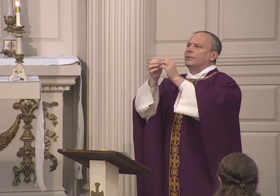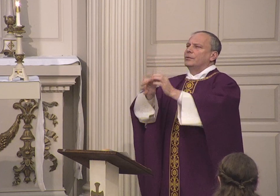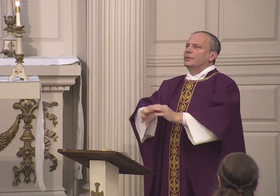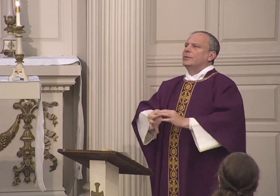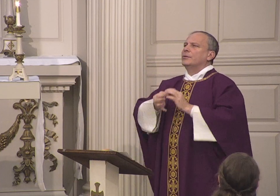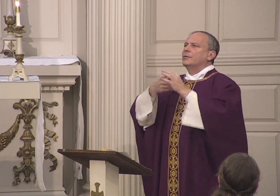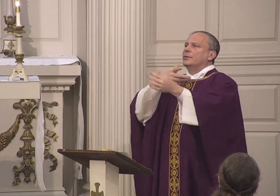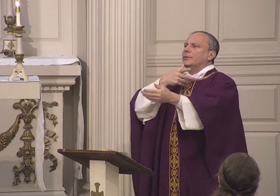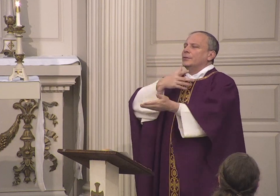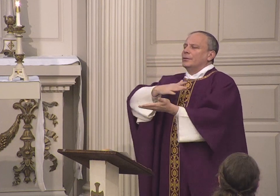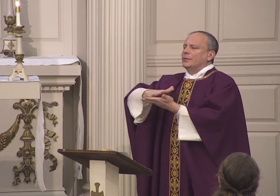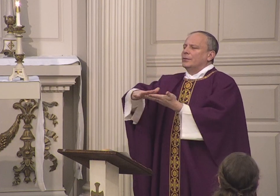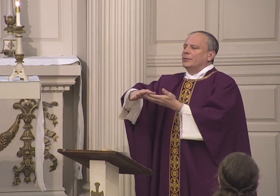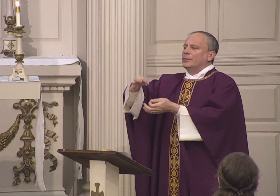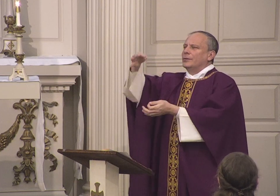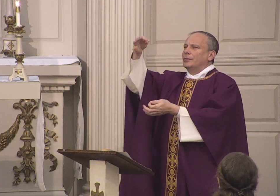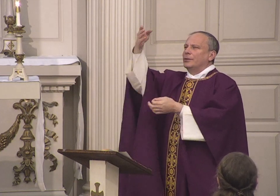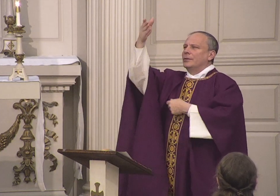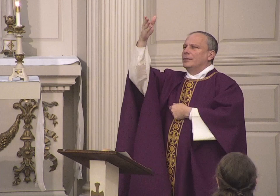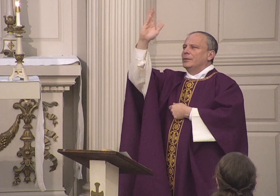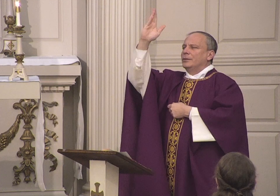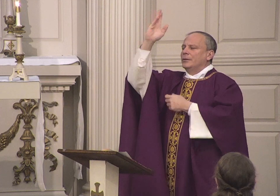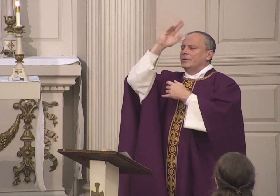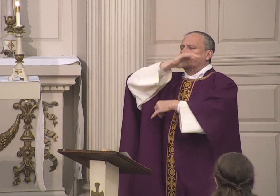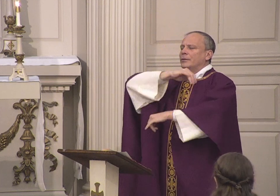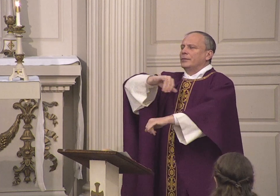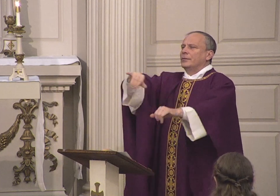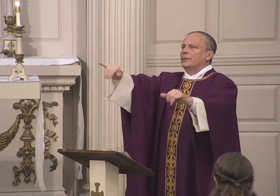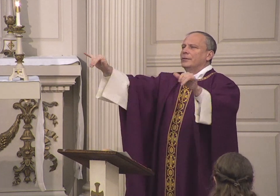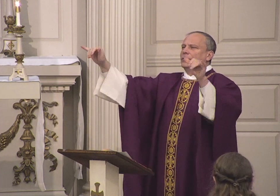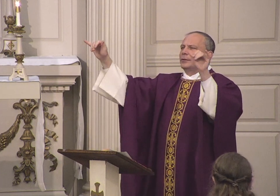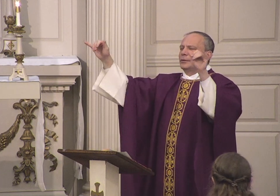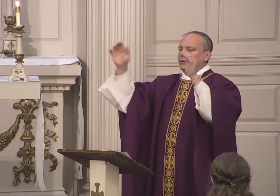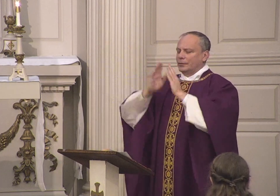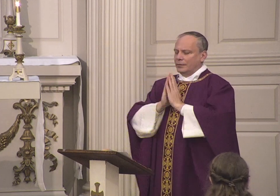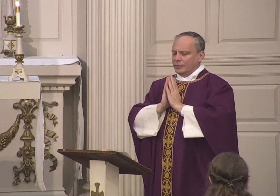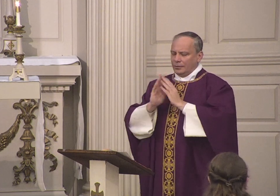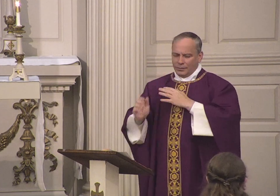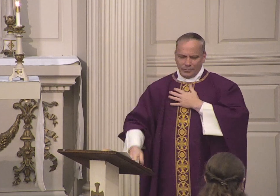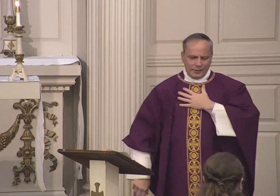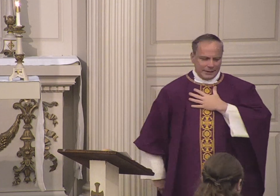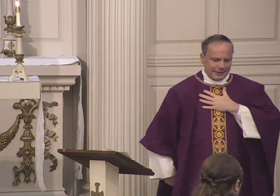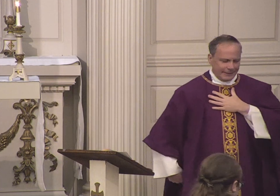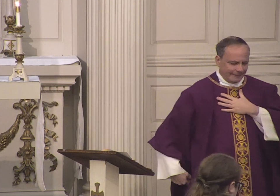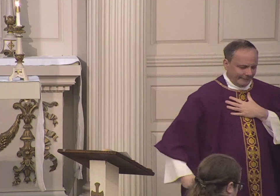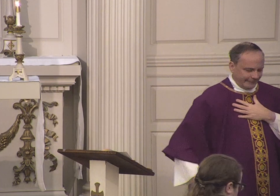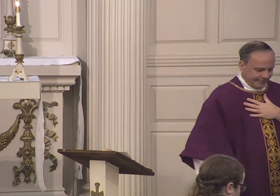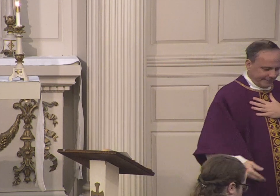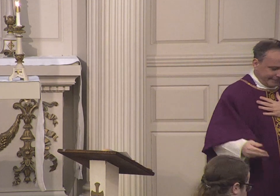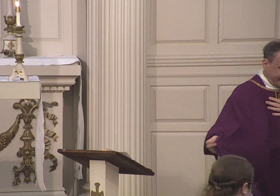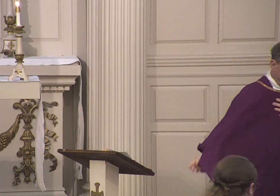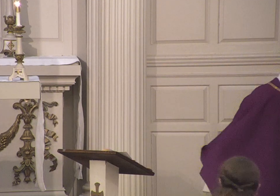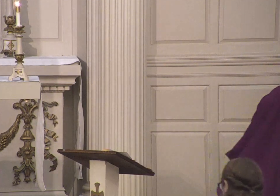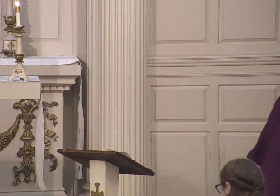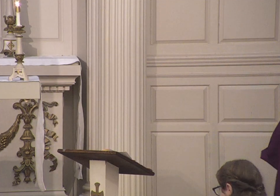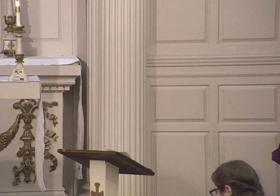the unity of the Holy Spirit, God forever and ever. Amen.